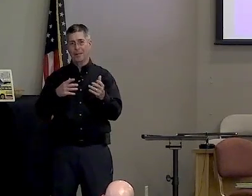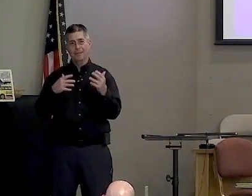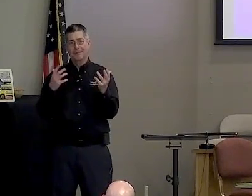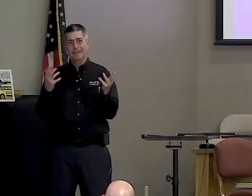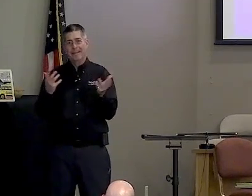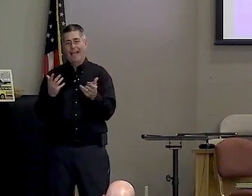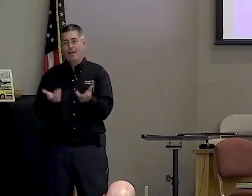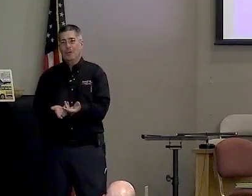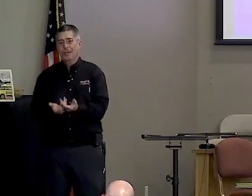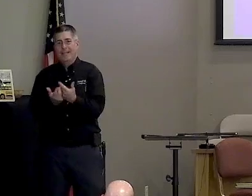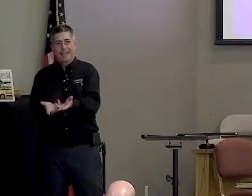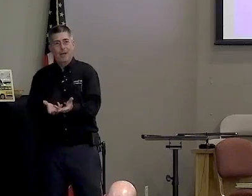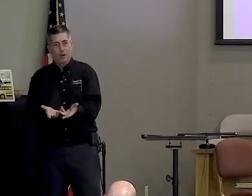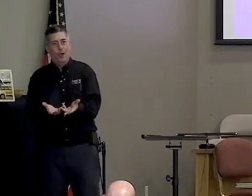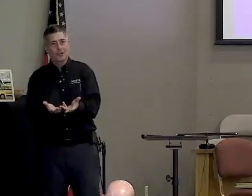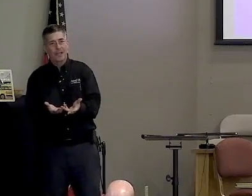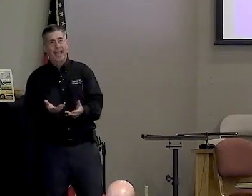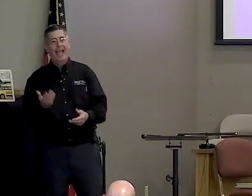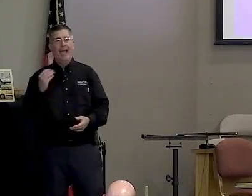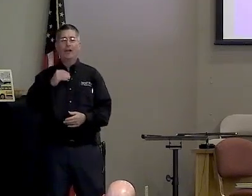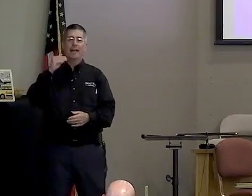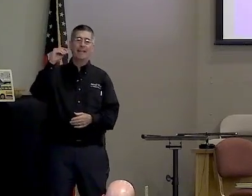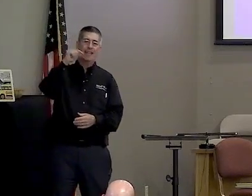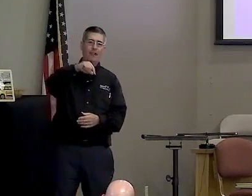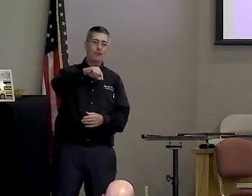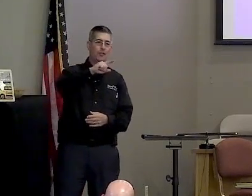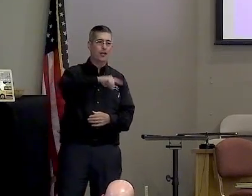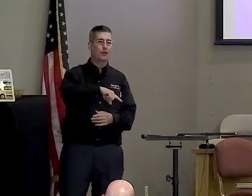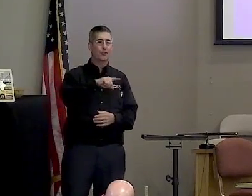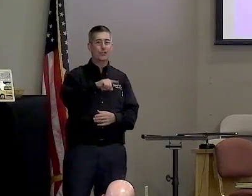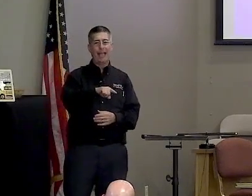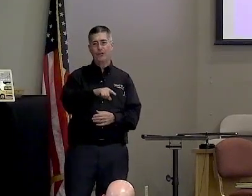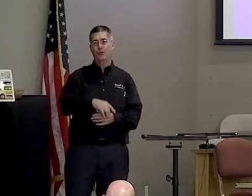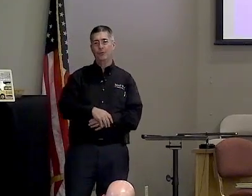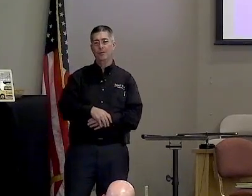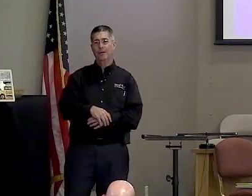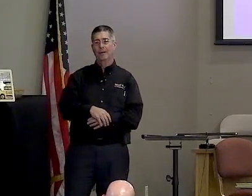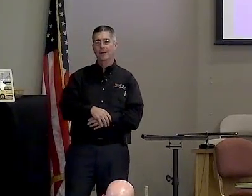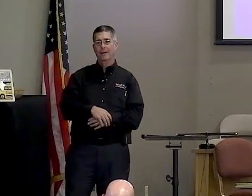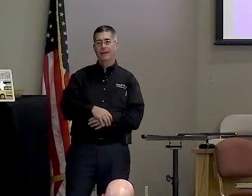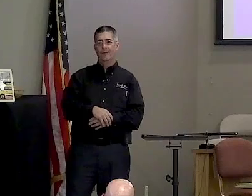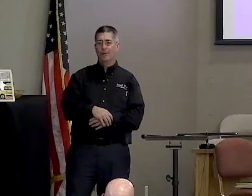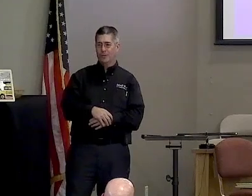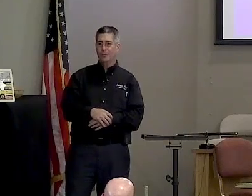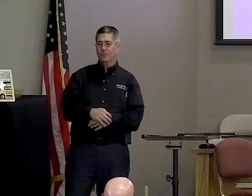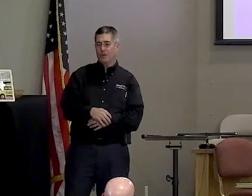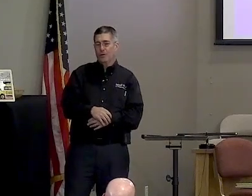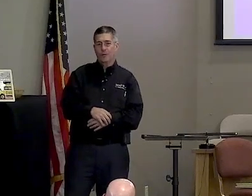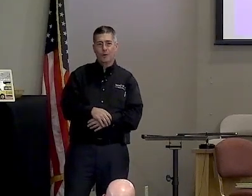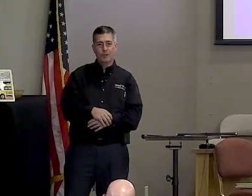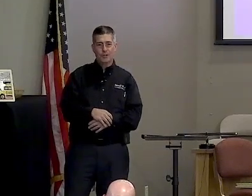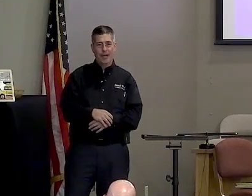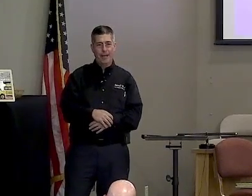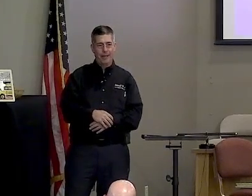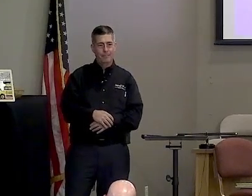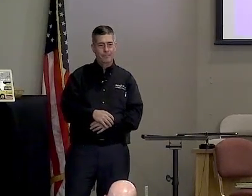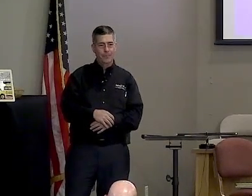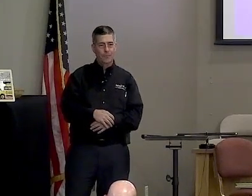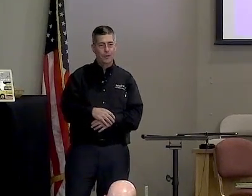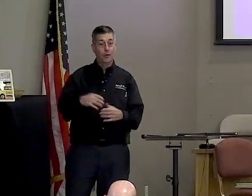how do you get that across? How can a deaf person understand you when you don't know what you're signing? When you don't know